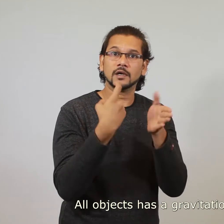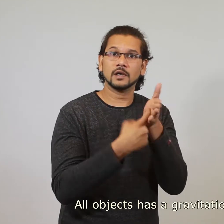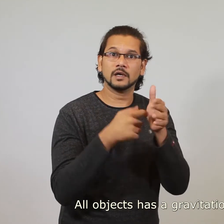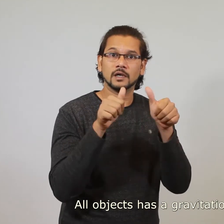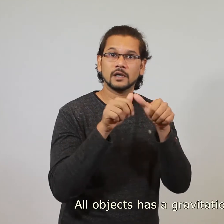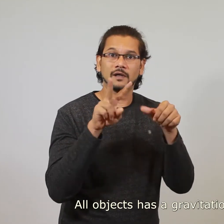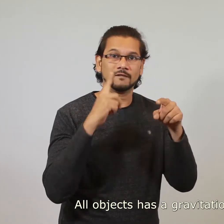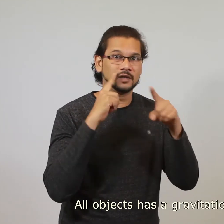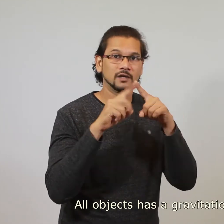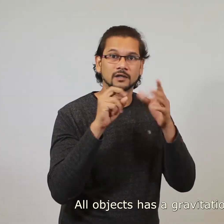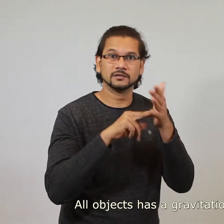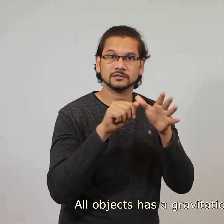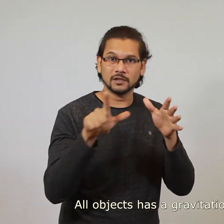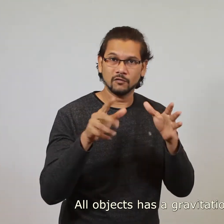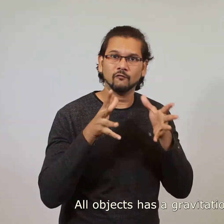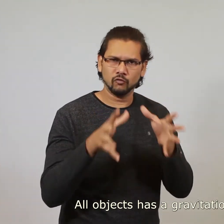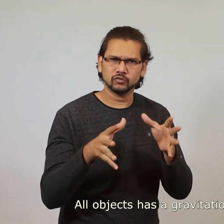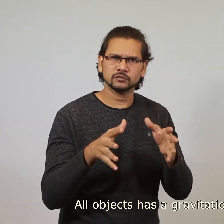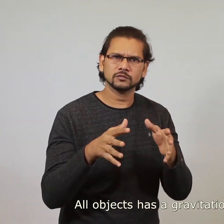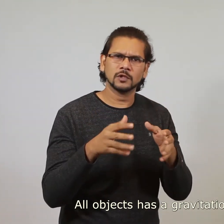All objects have a gravitational force.